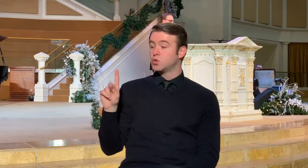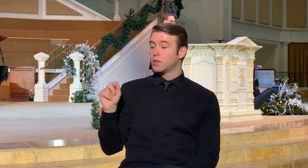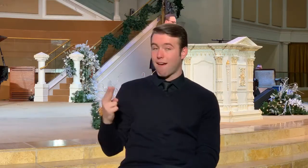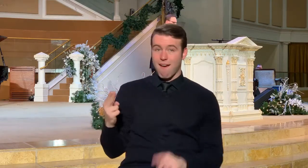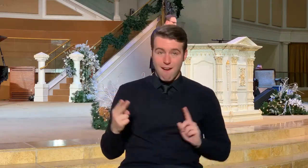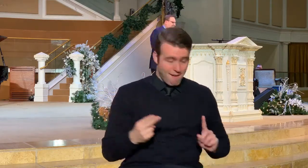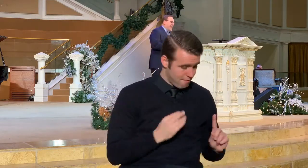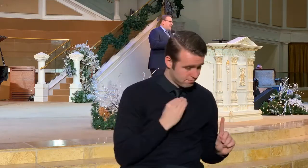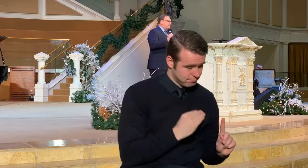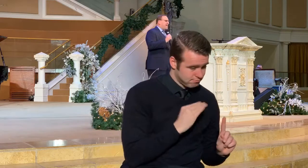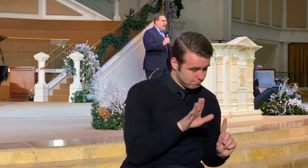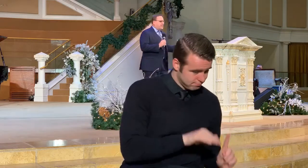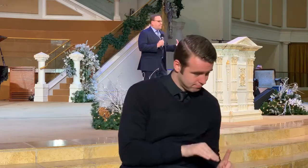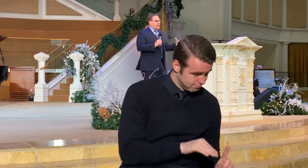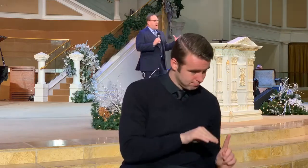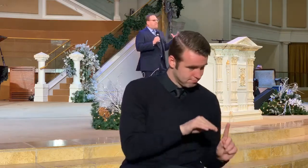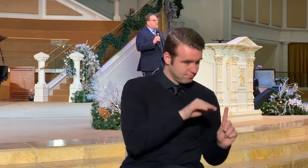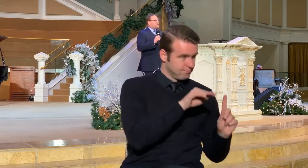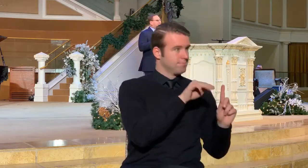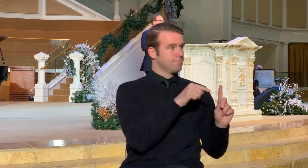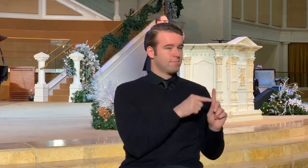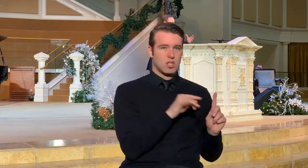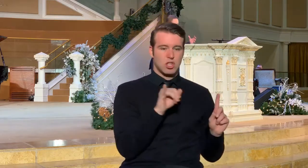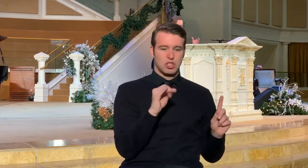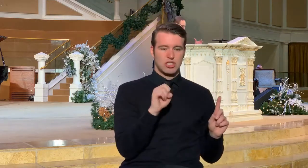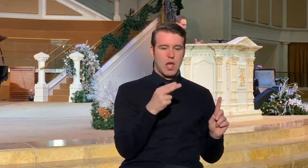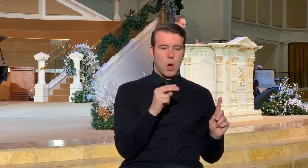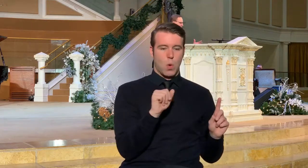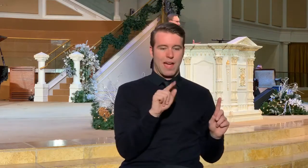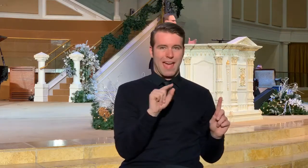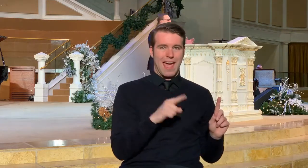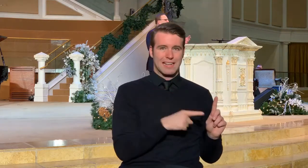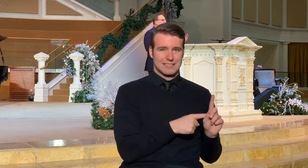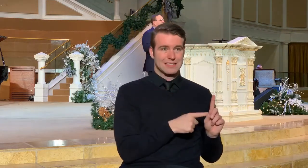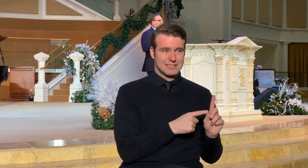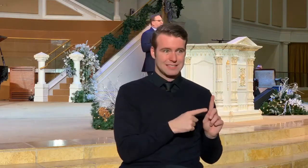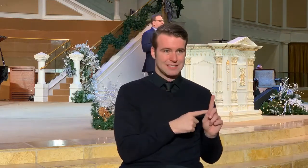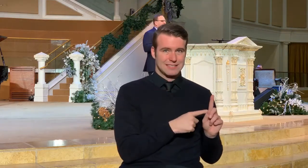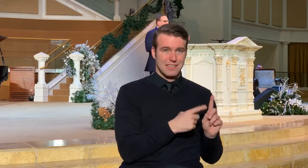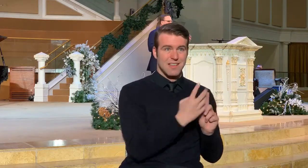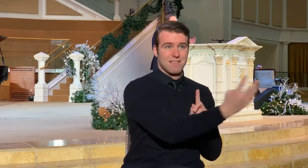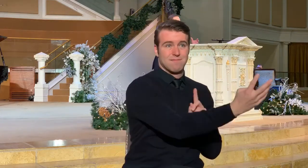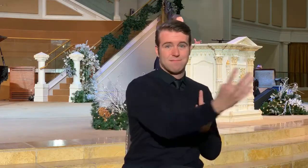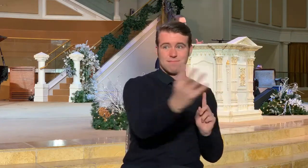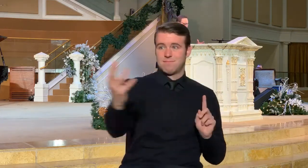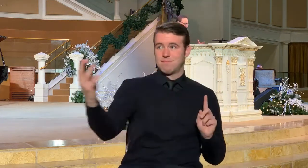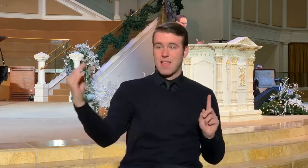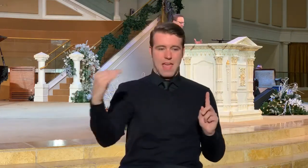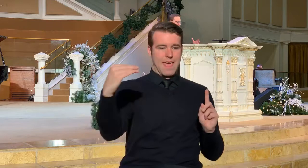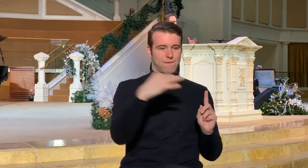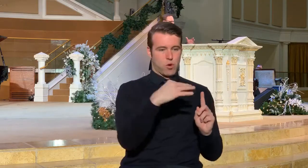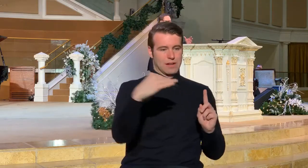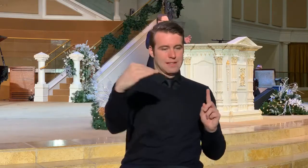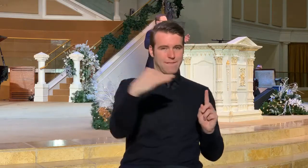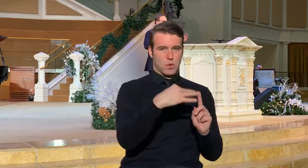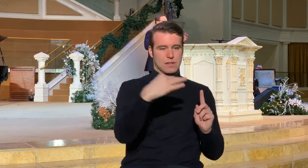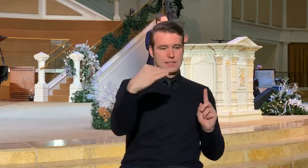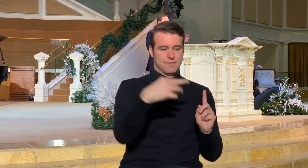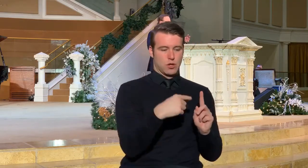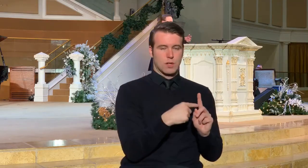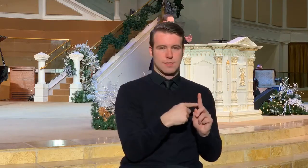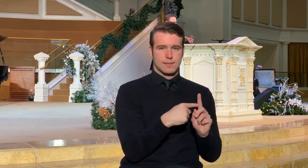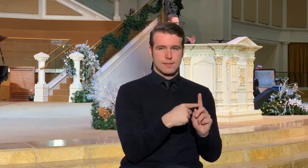him, in that environment of those lions, and young lions round about began to get